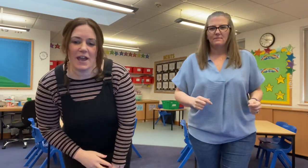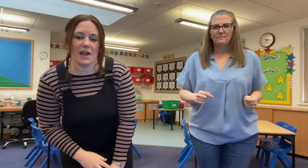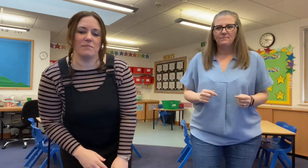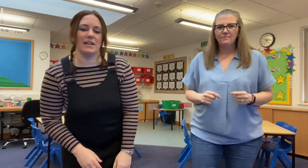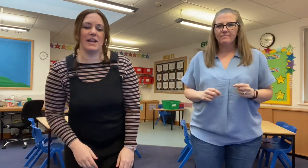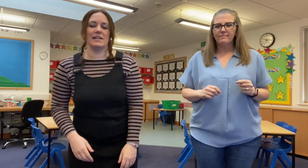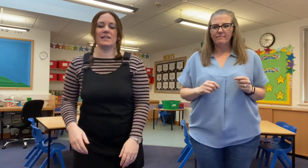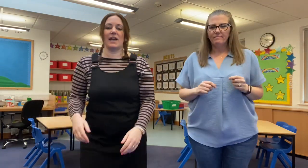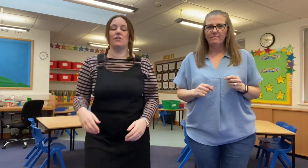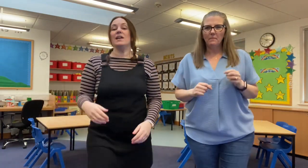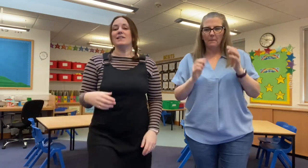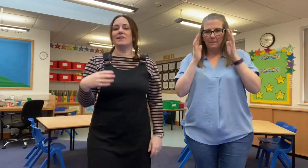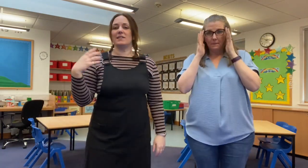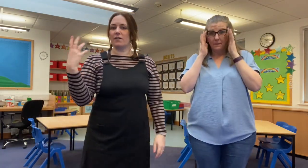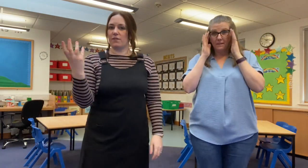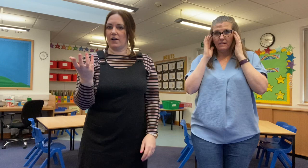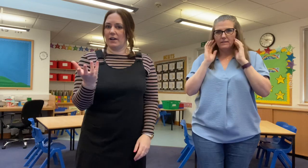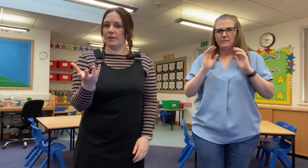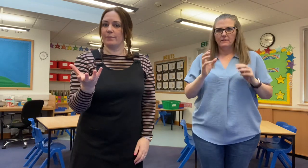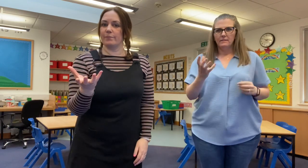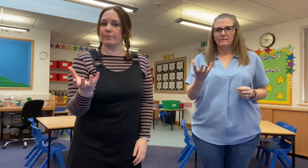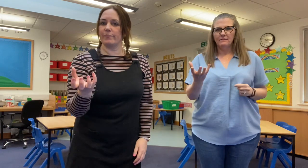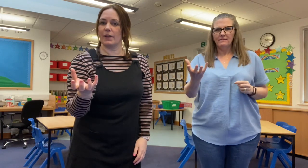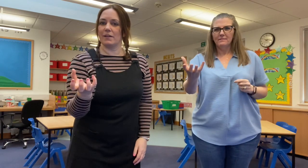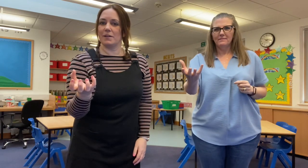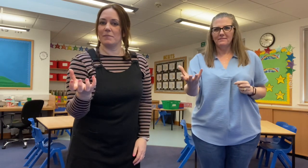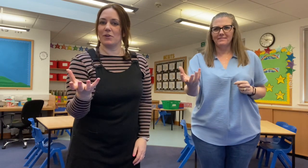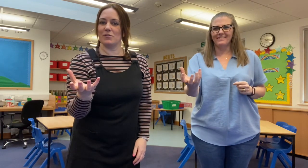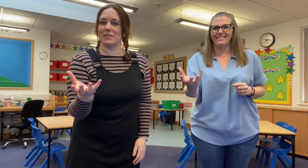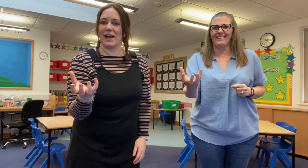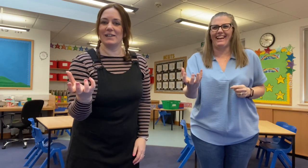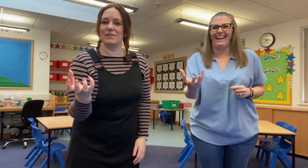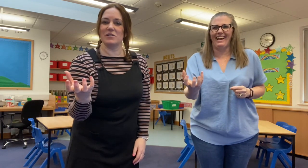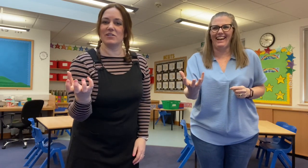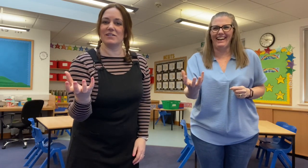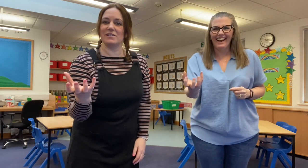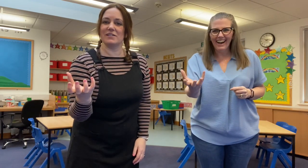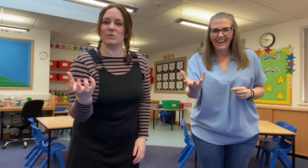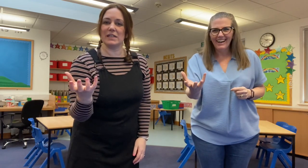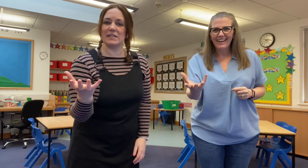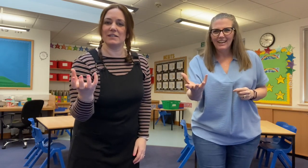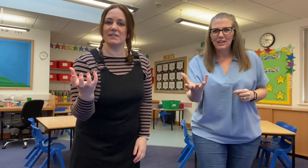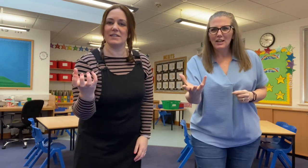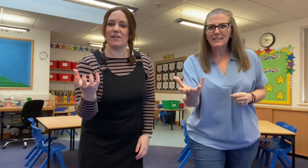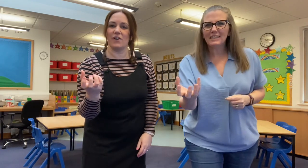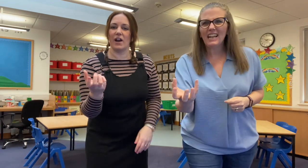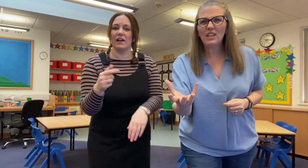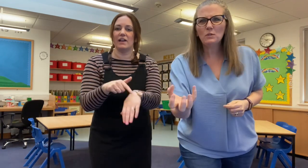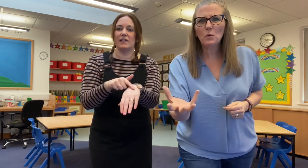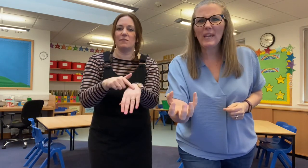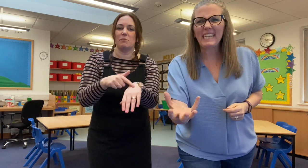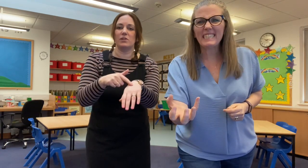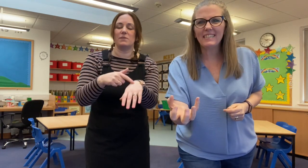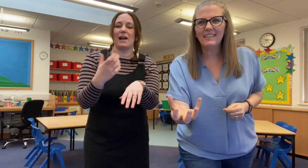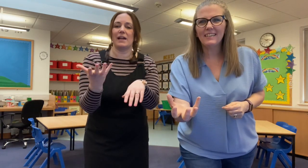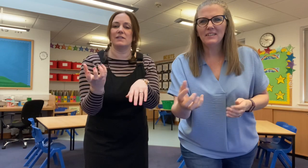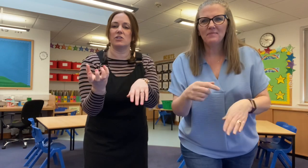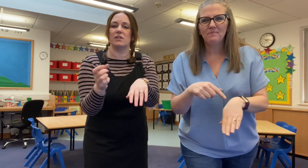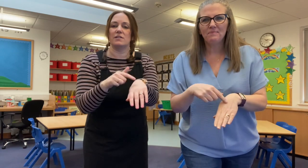Let your hair down. Sapphire, clawed hands, and we just squeeze. Sapphire, squeeze. And then we point to our hand to show that it's